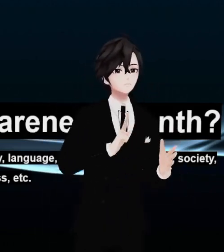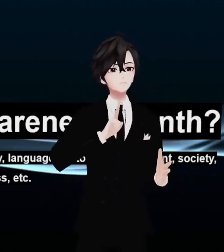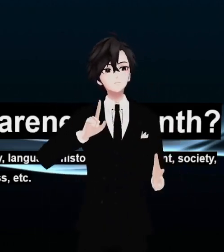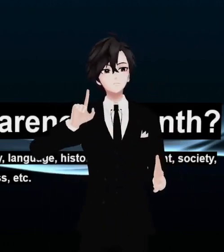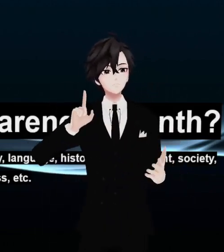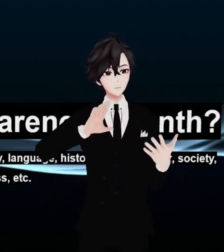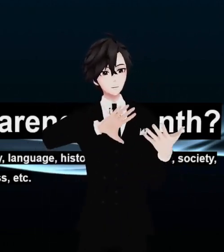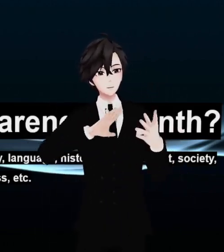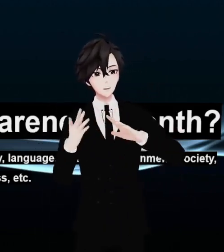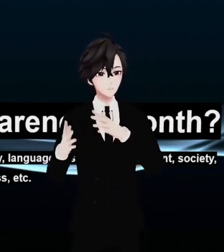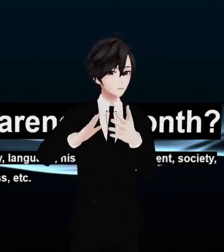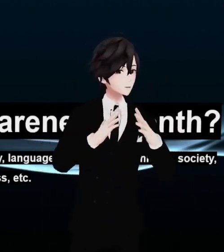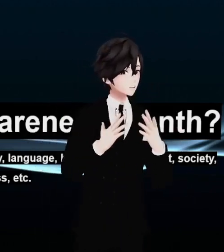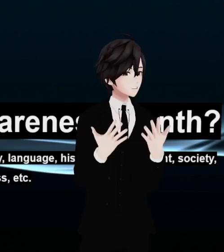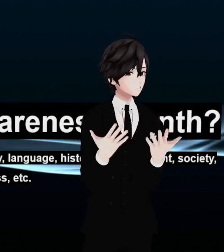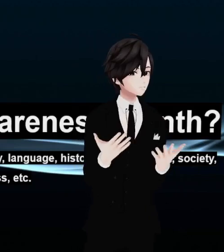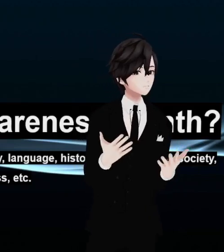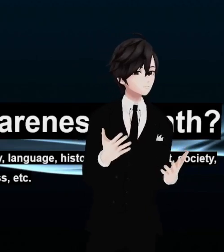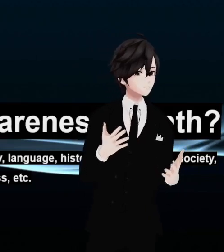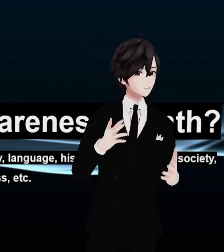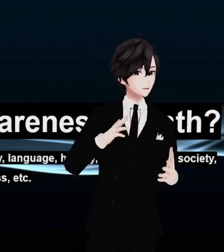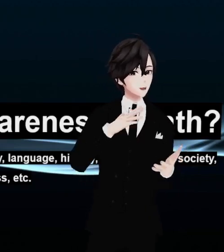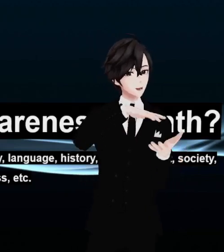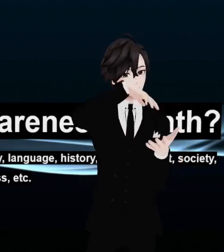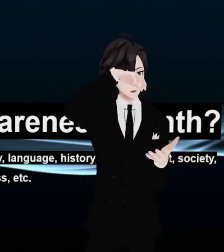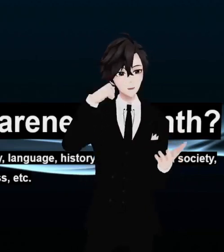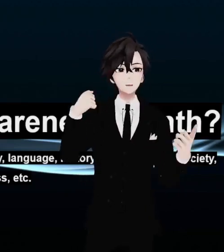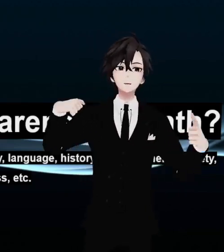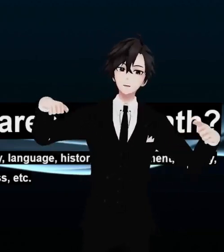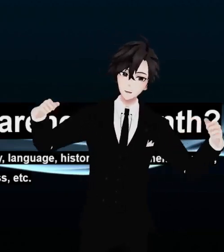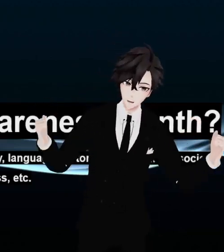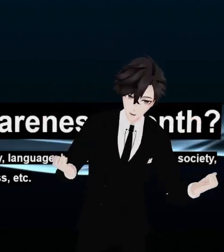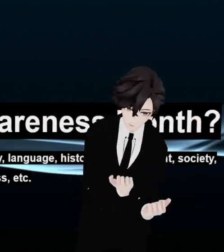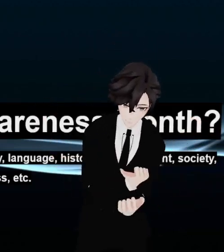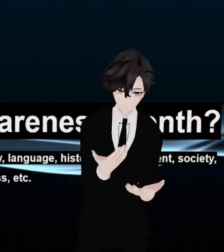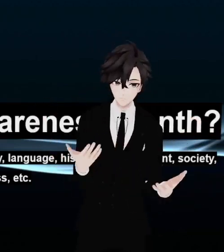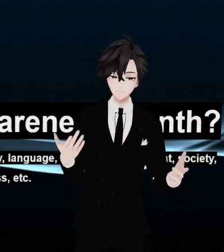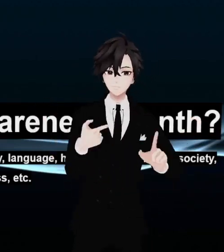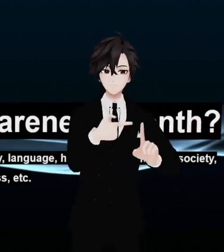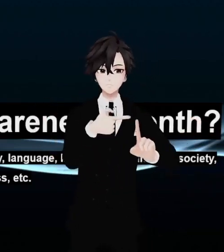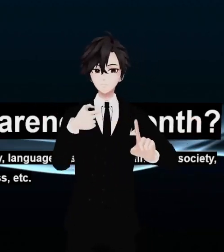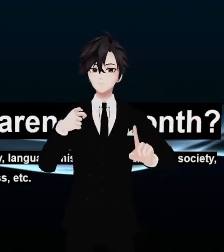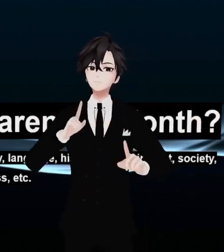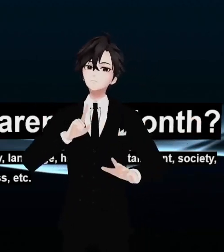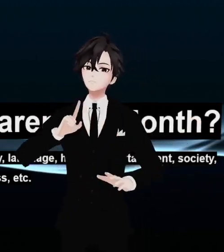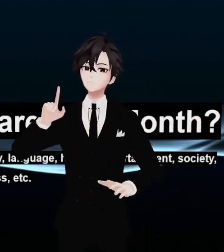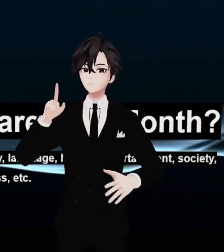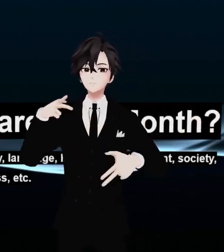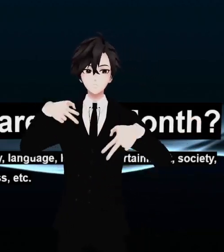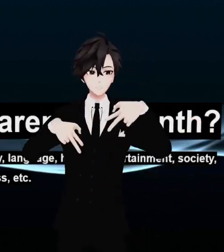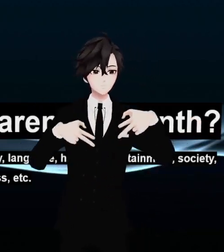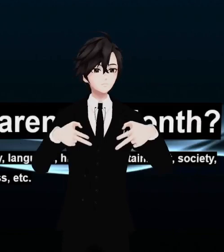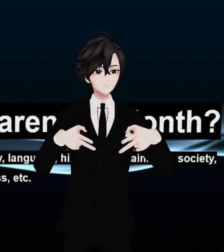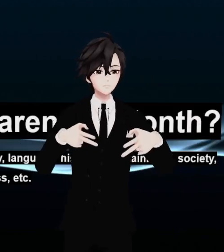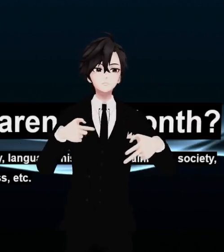You have to dive down into the deaf community and learn everything from deaf people